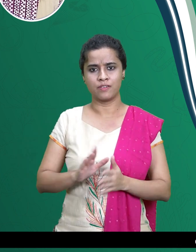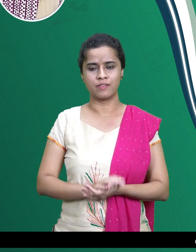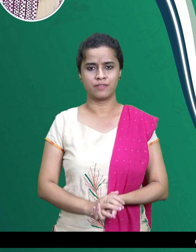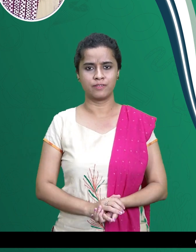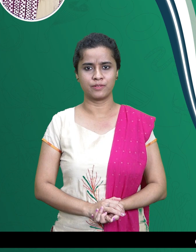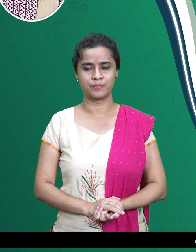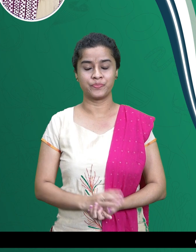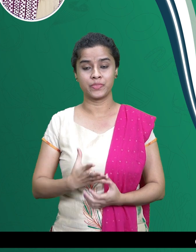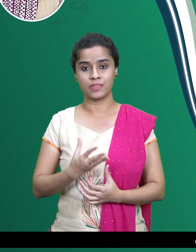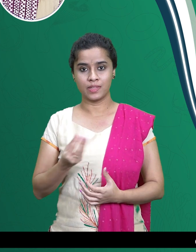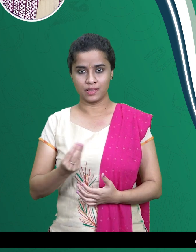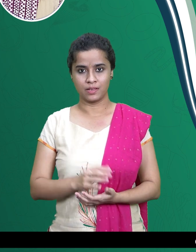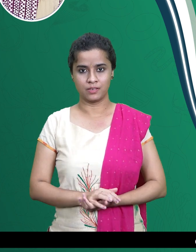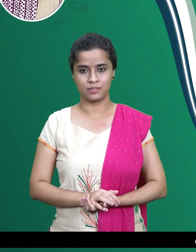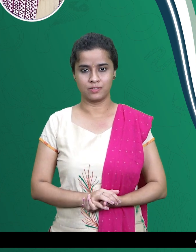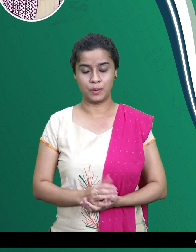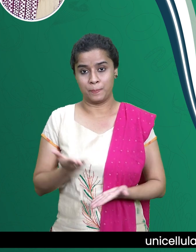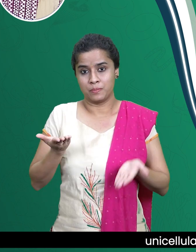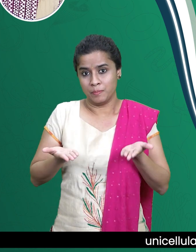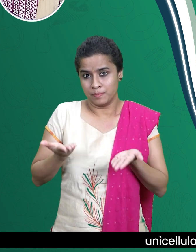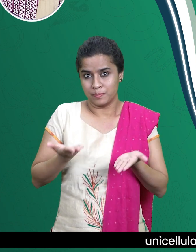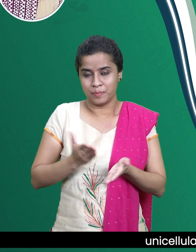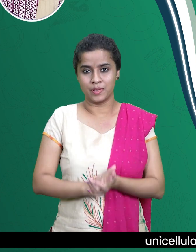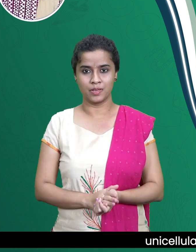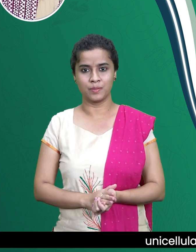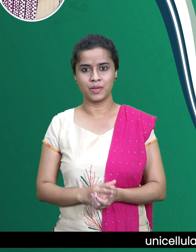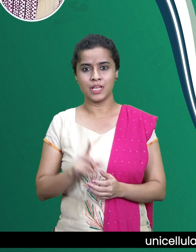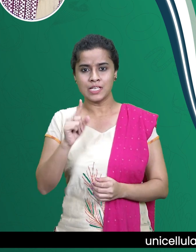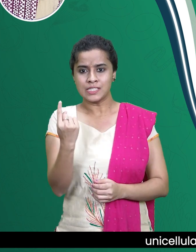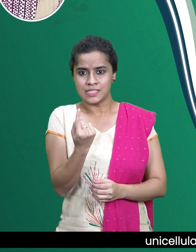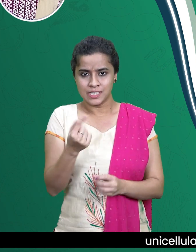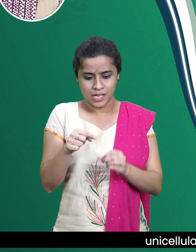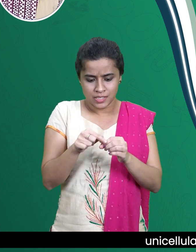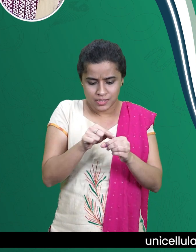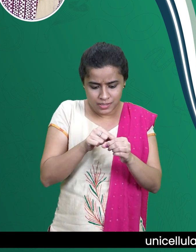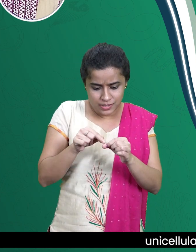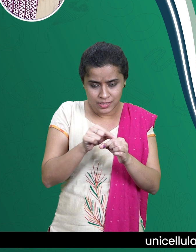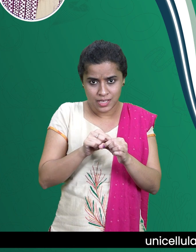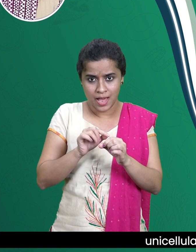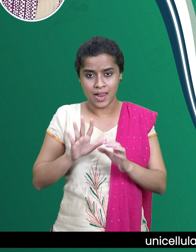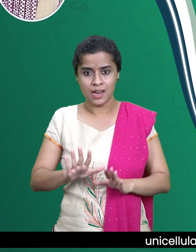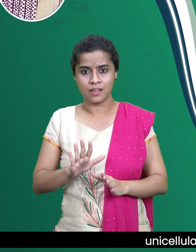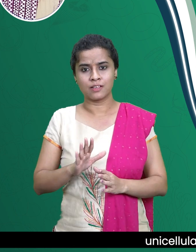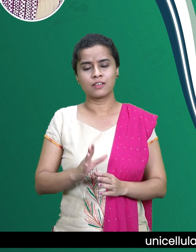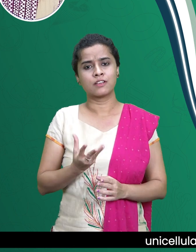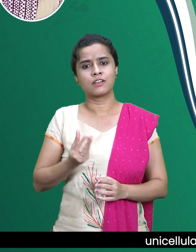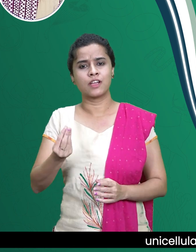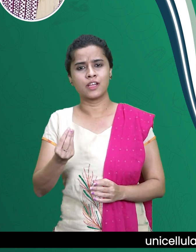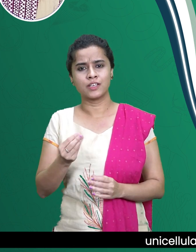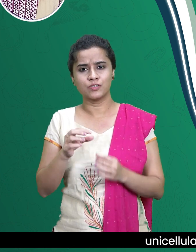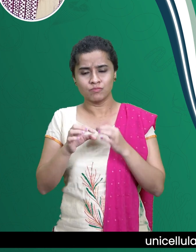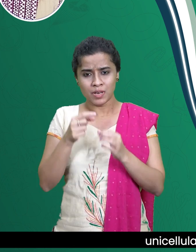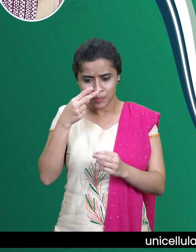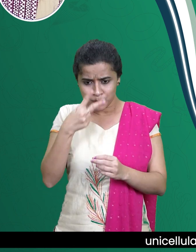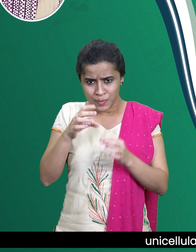and may be unicellular and microscopic